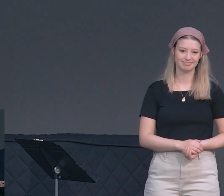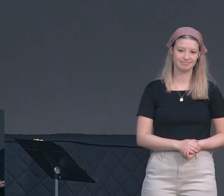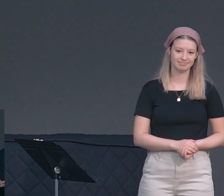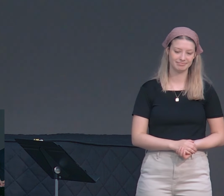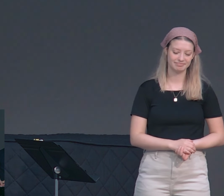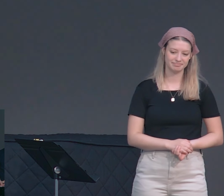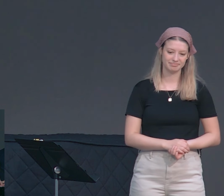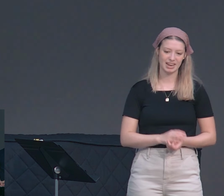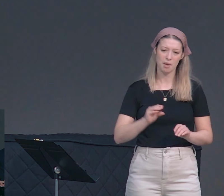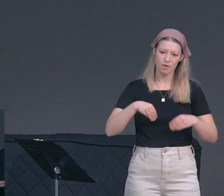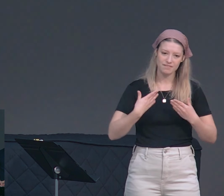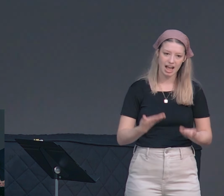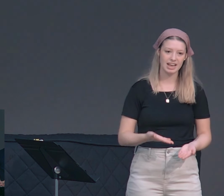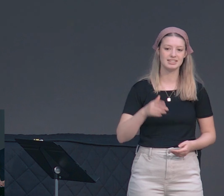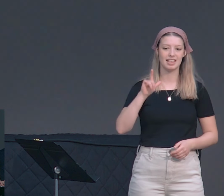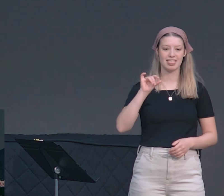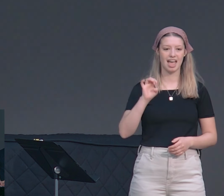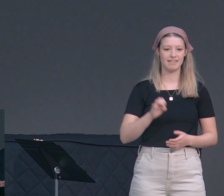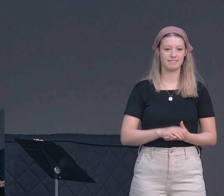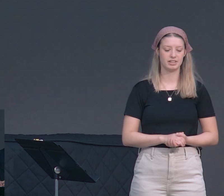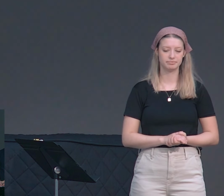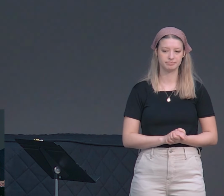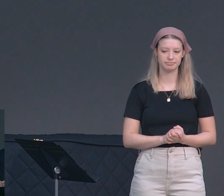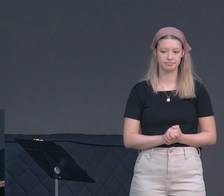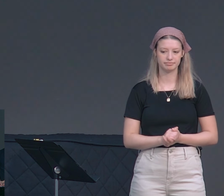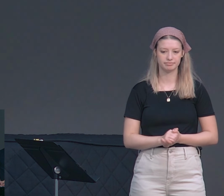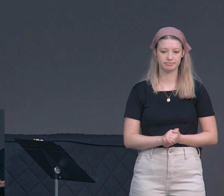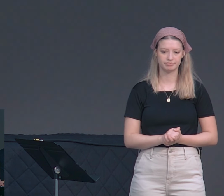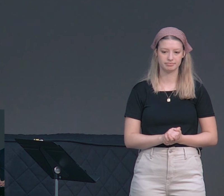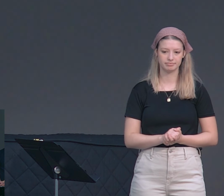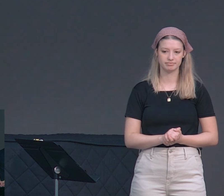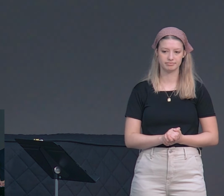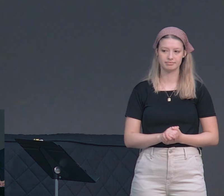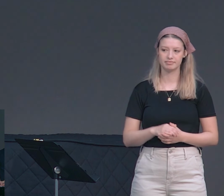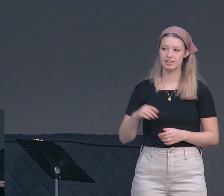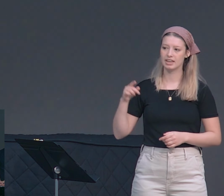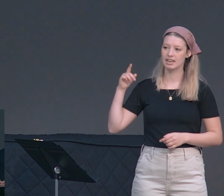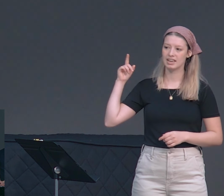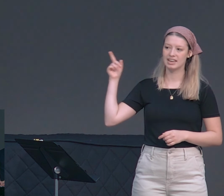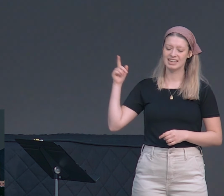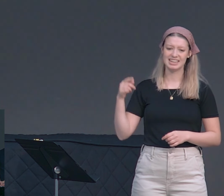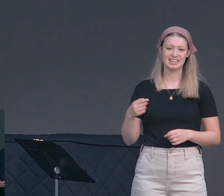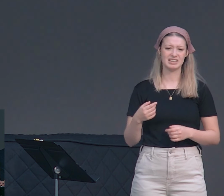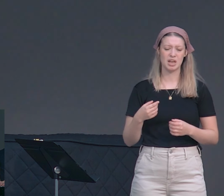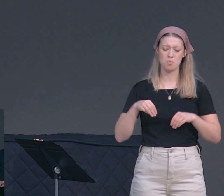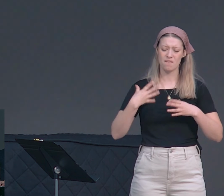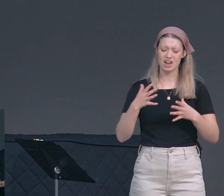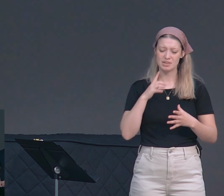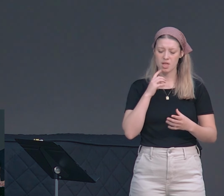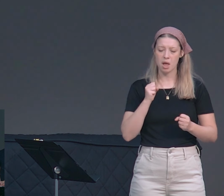Our God is a God of great, unbelievable love. Amen.